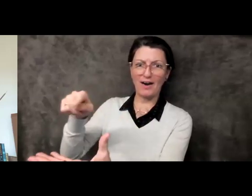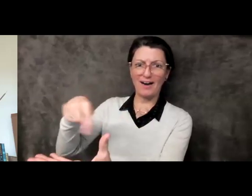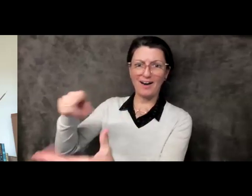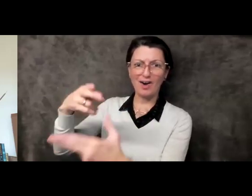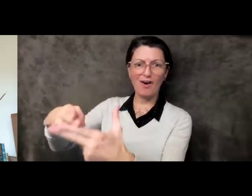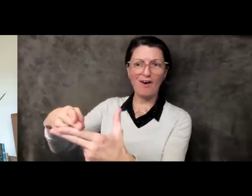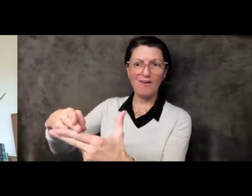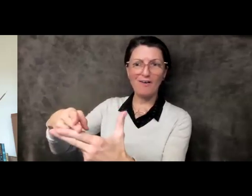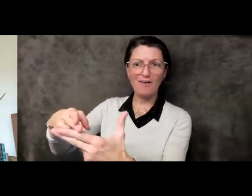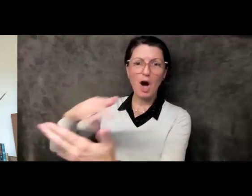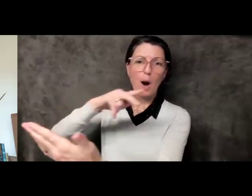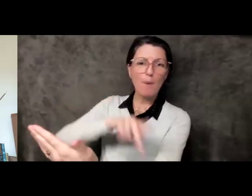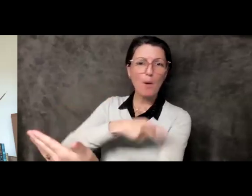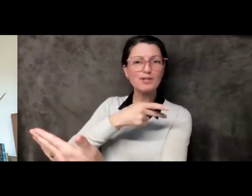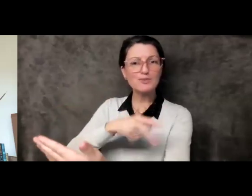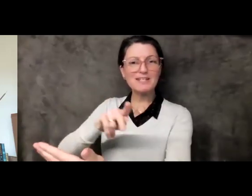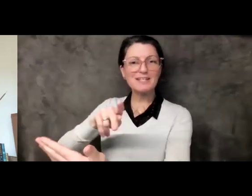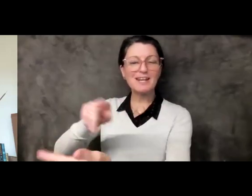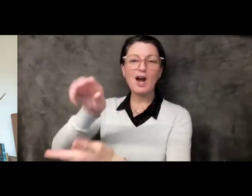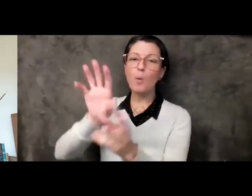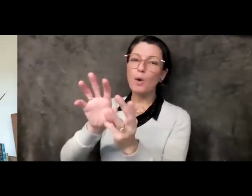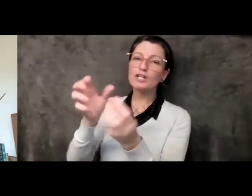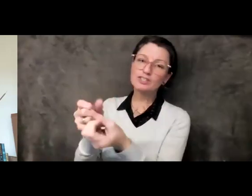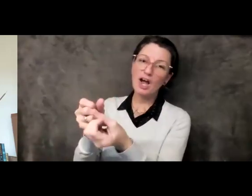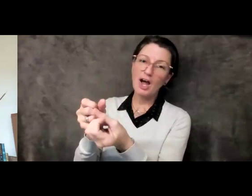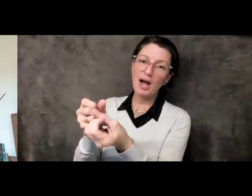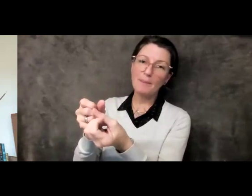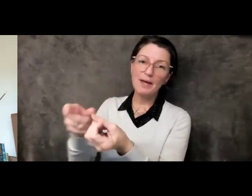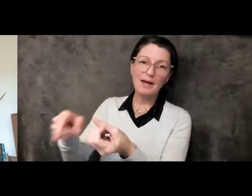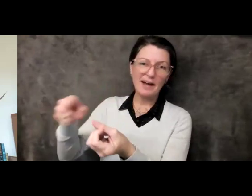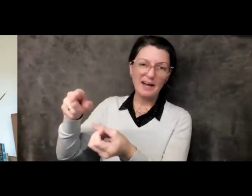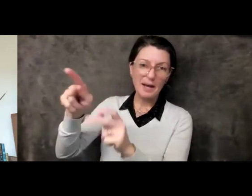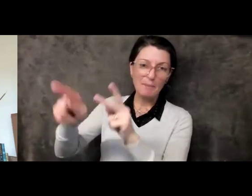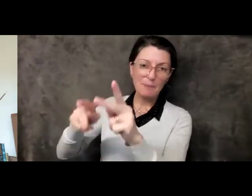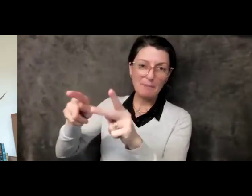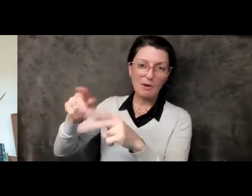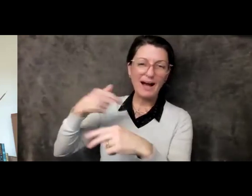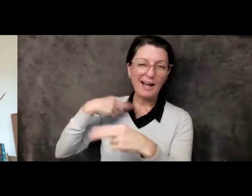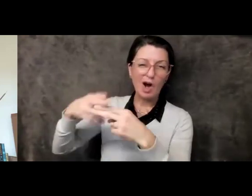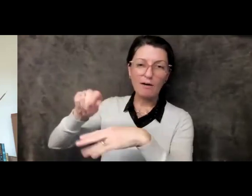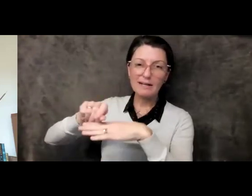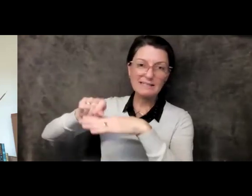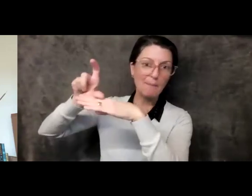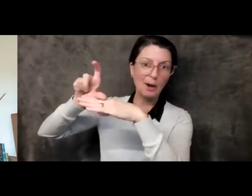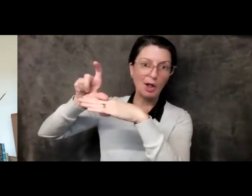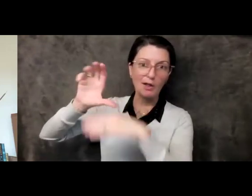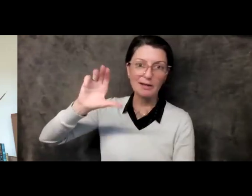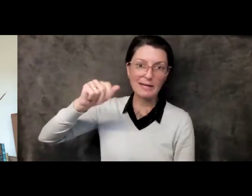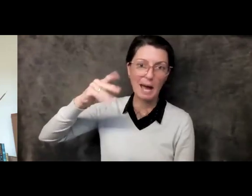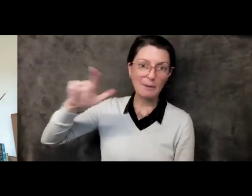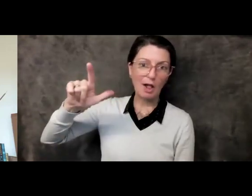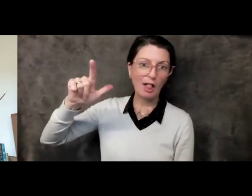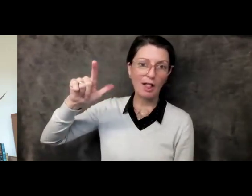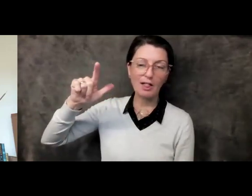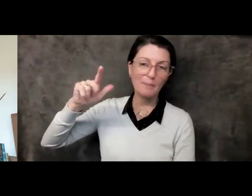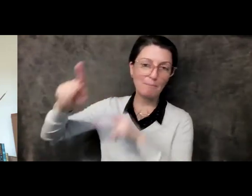that consider themselves poets that I call the capital P poets, right? That really take themselves seriously as poets.